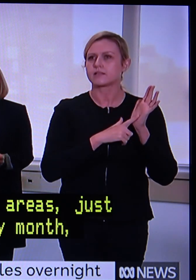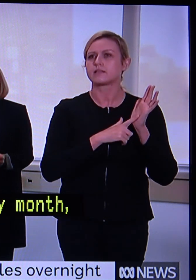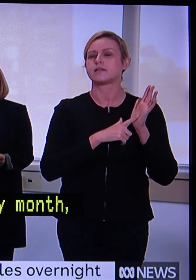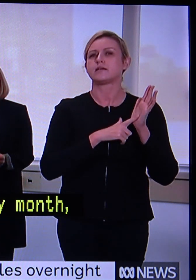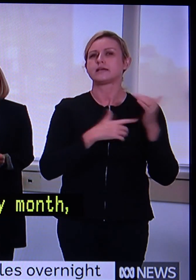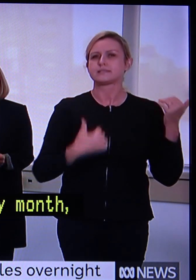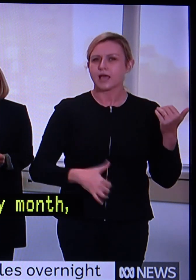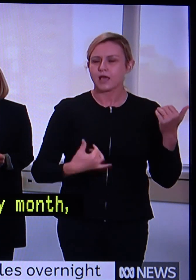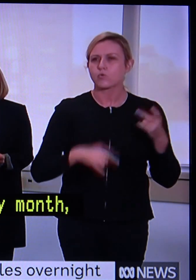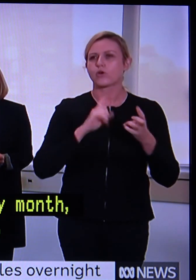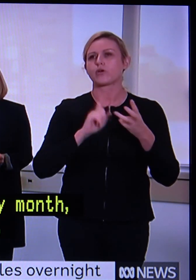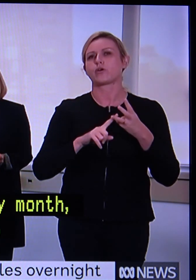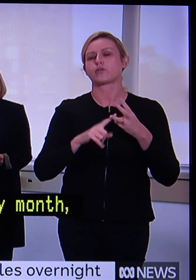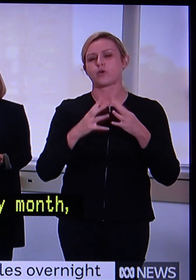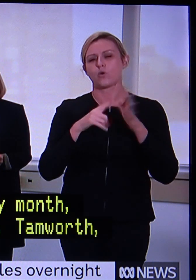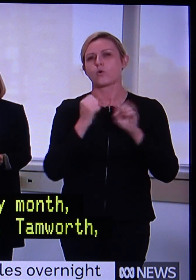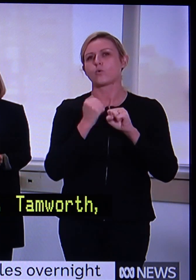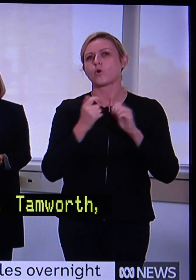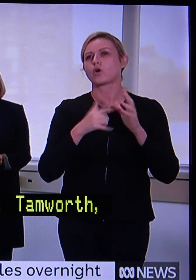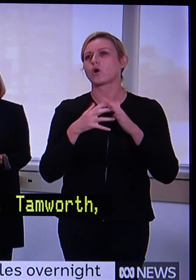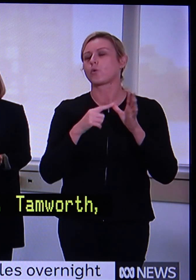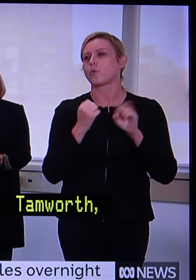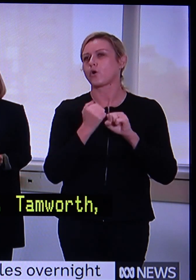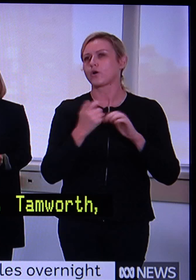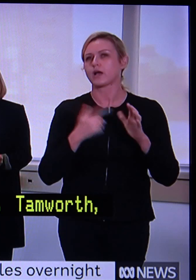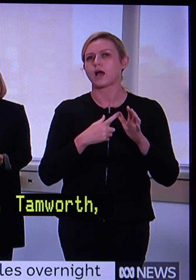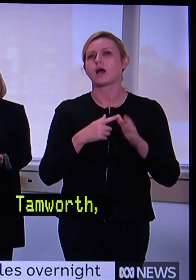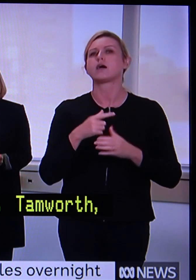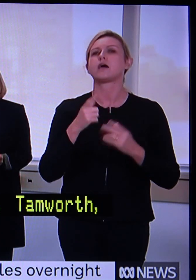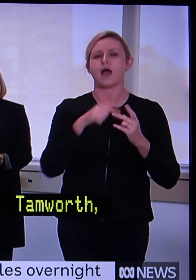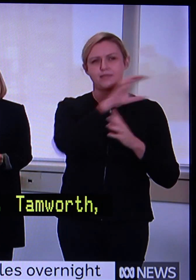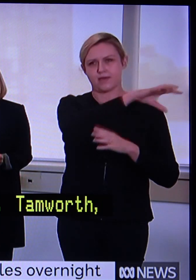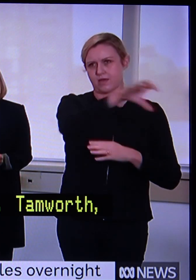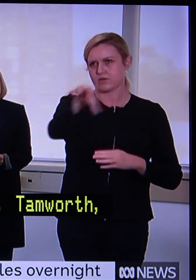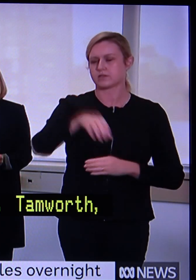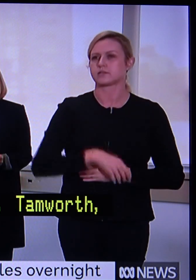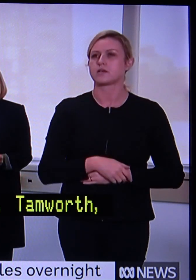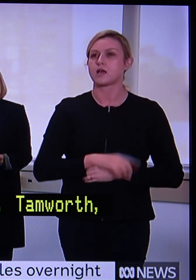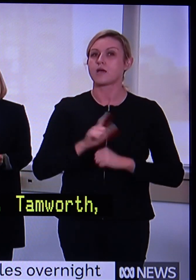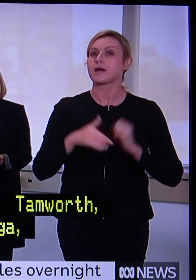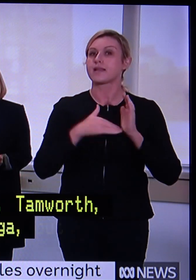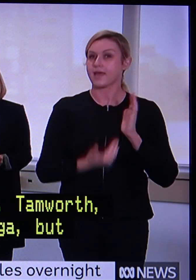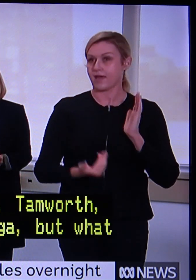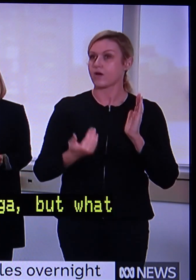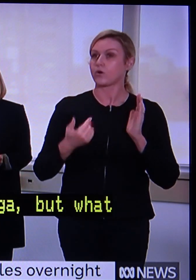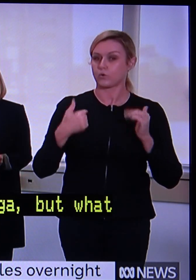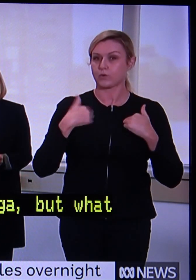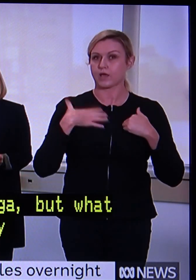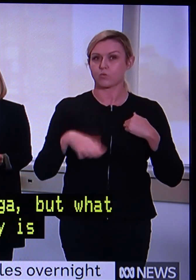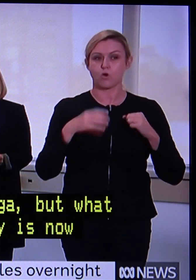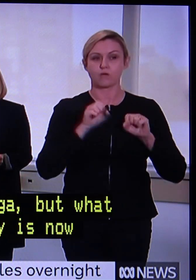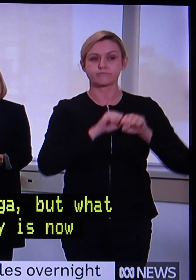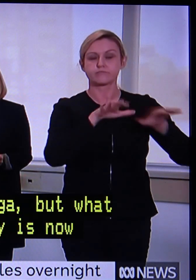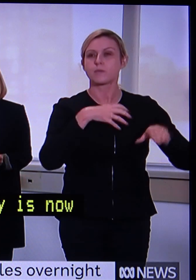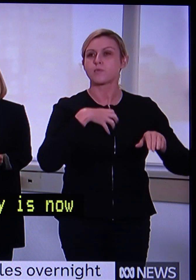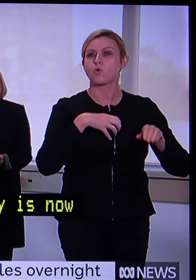Harbour, Wagga Wagga. But what New South Wales Pathology is now trying to do is to roll those out, particularly to more regional